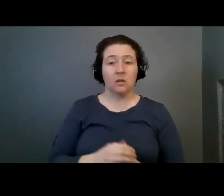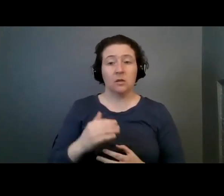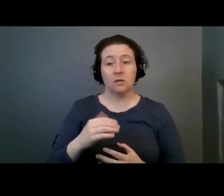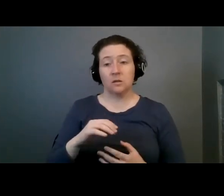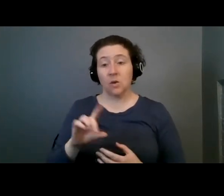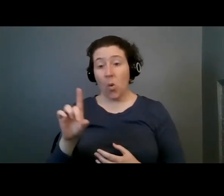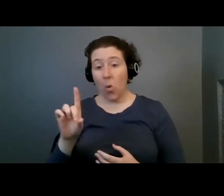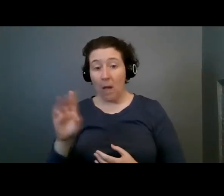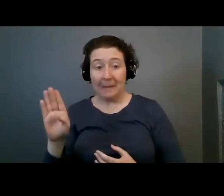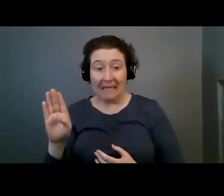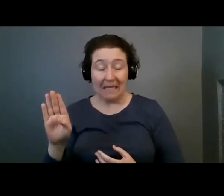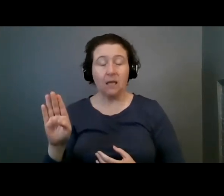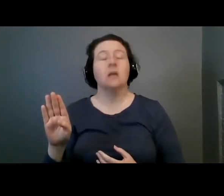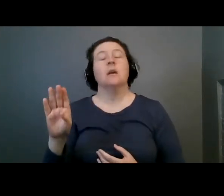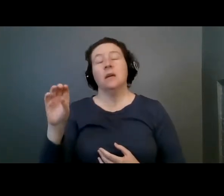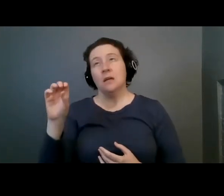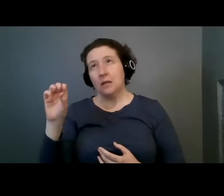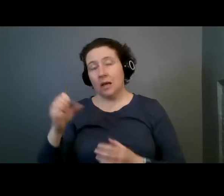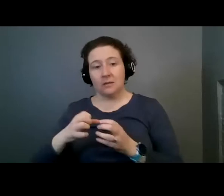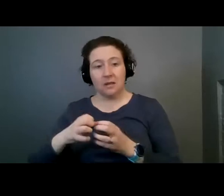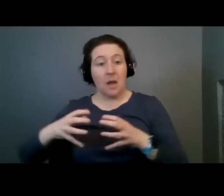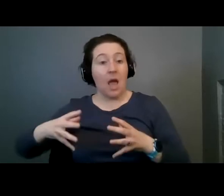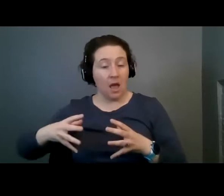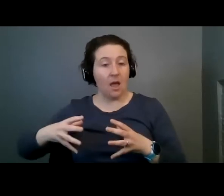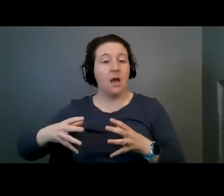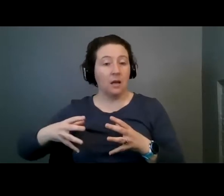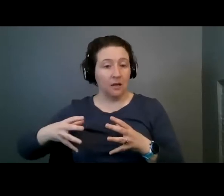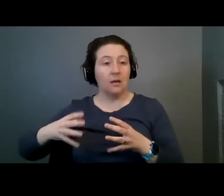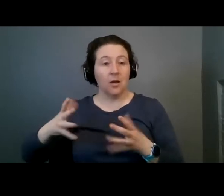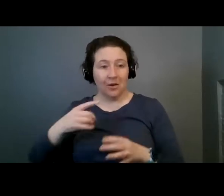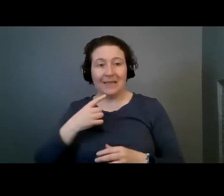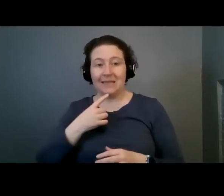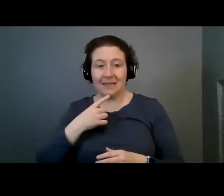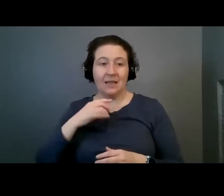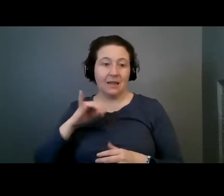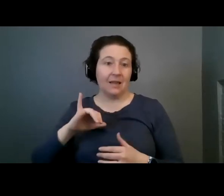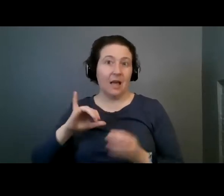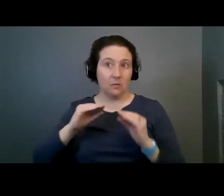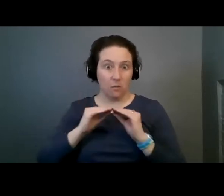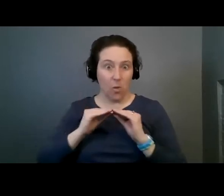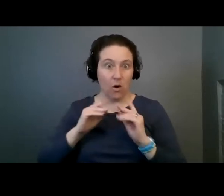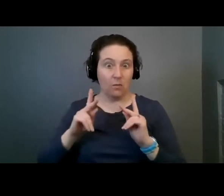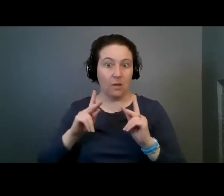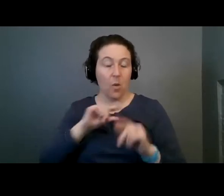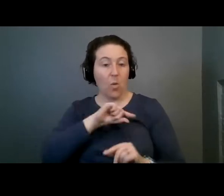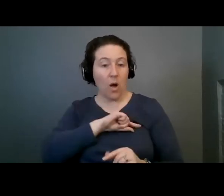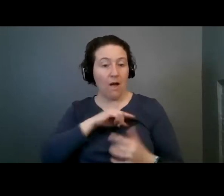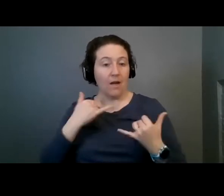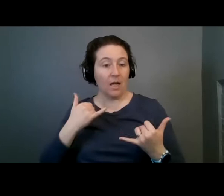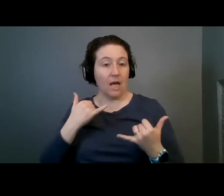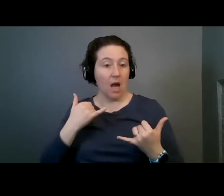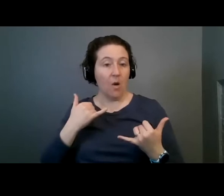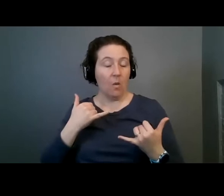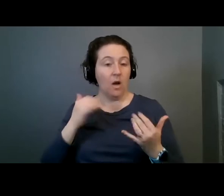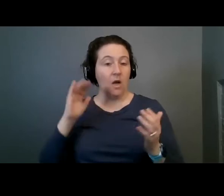phase 1B, yes, it is expanded. And as I mentioned earlier, that's a lot more people that are eligible now